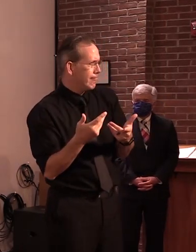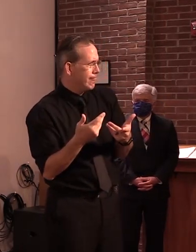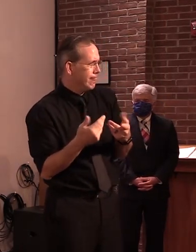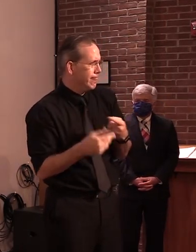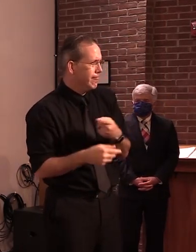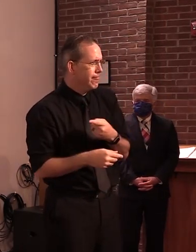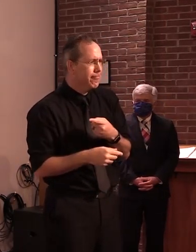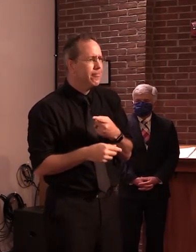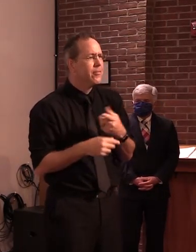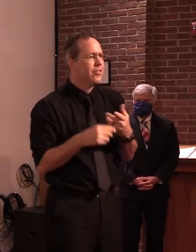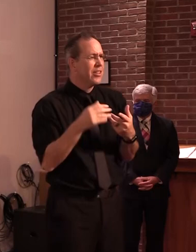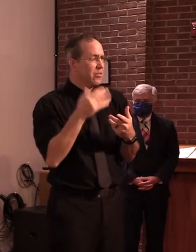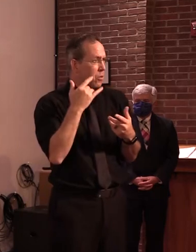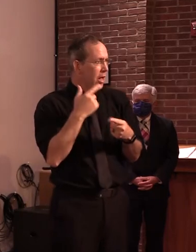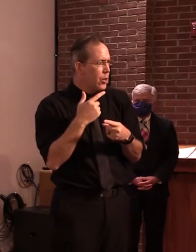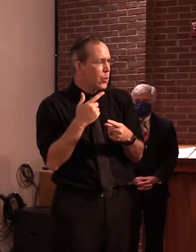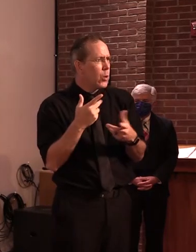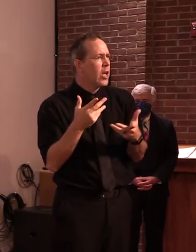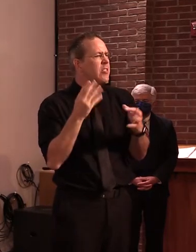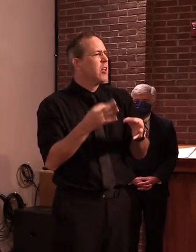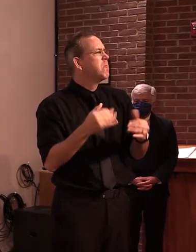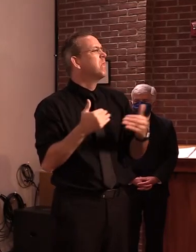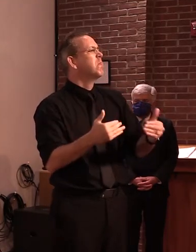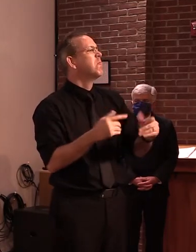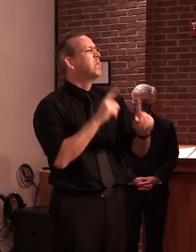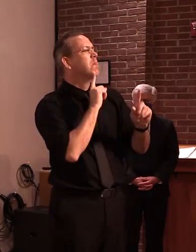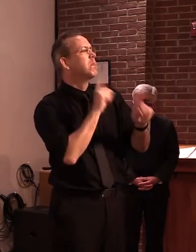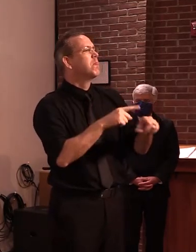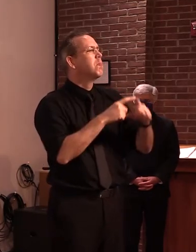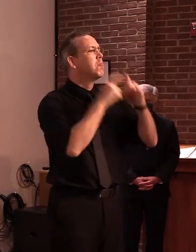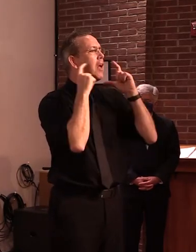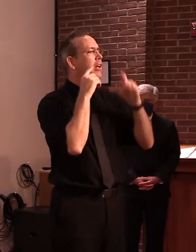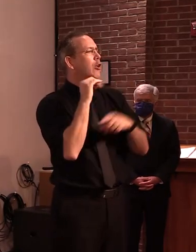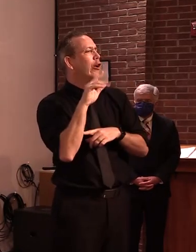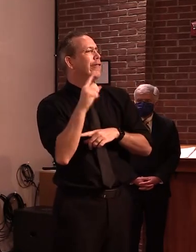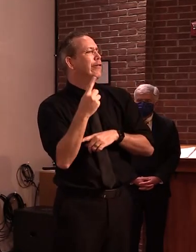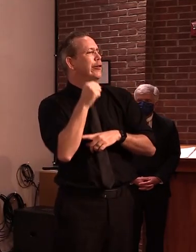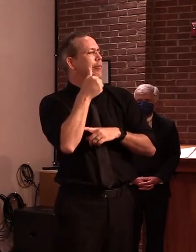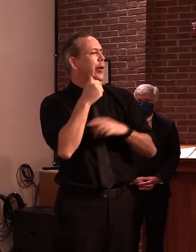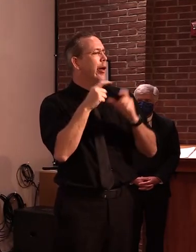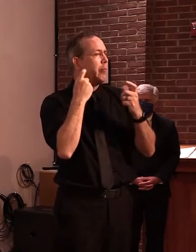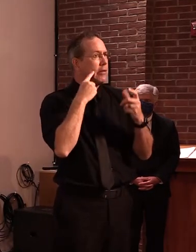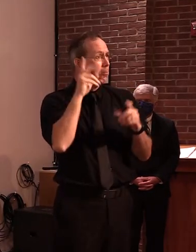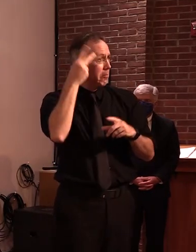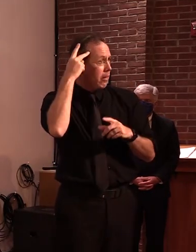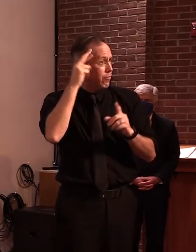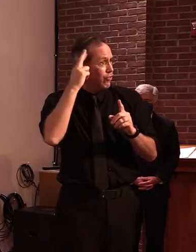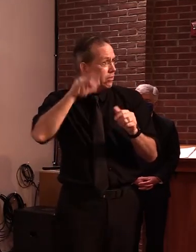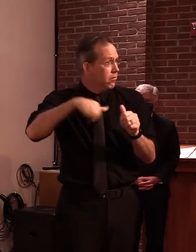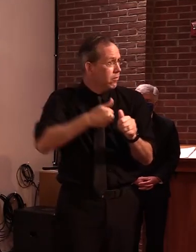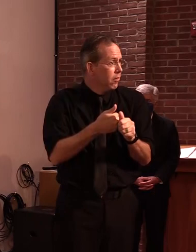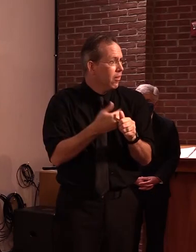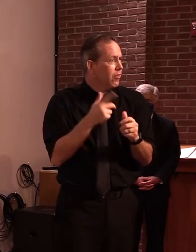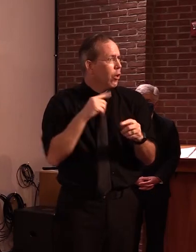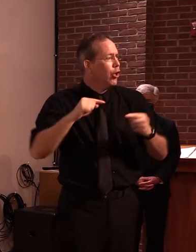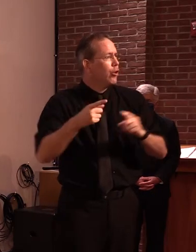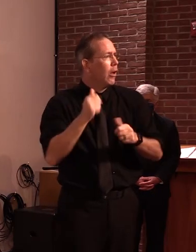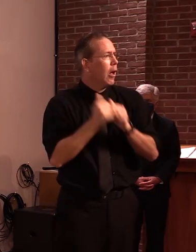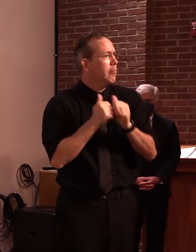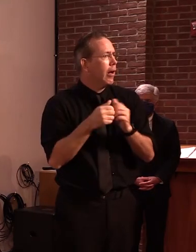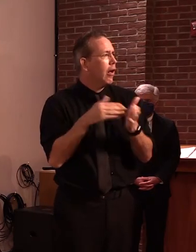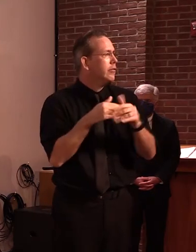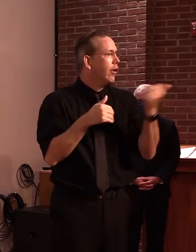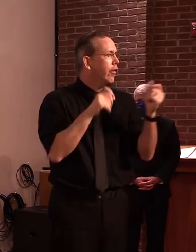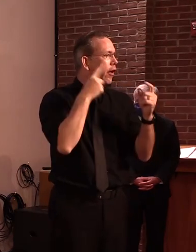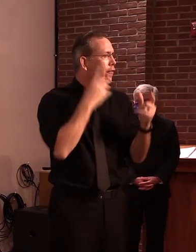you expect it might change things for you in the primary. Yeah, I don't think.